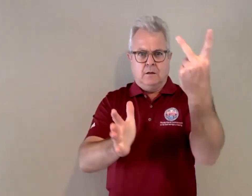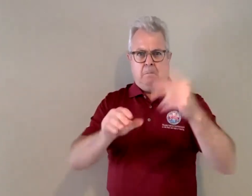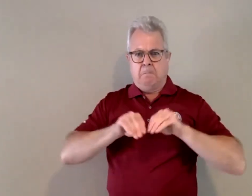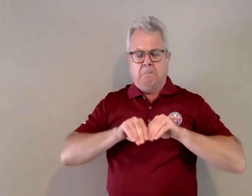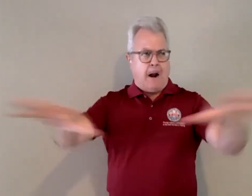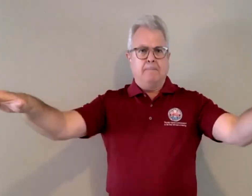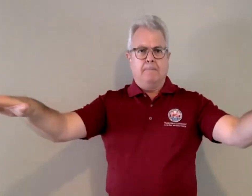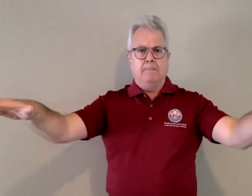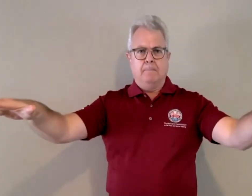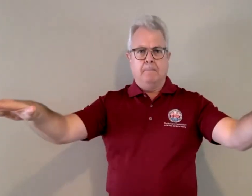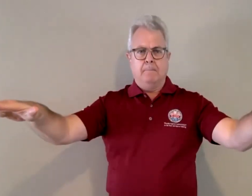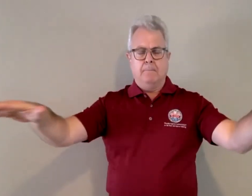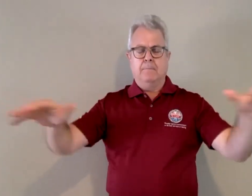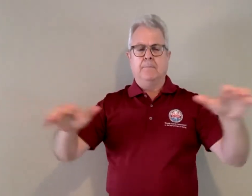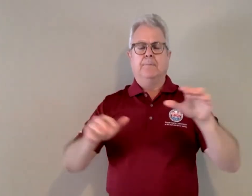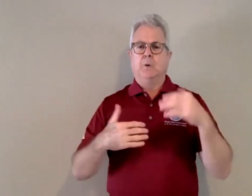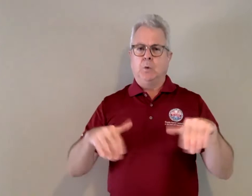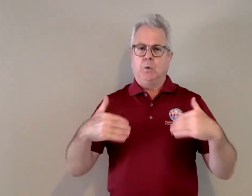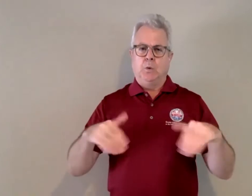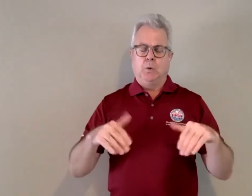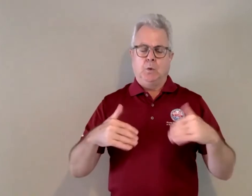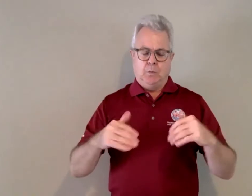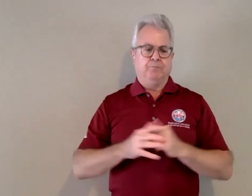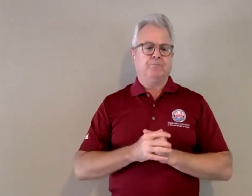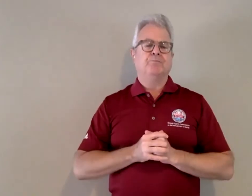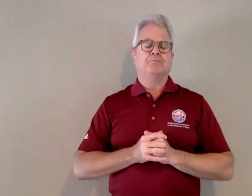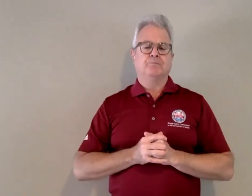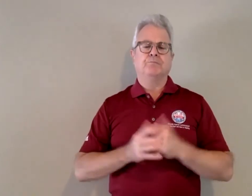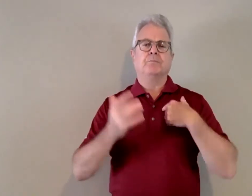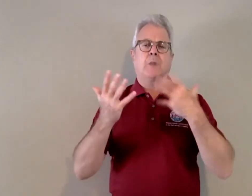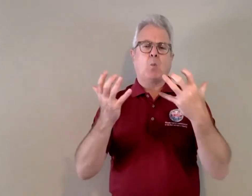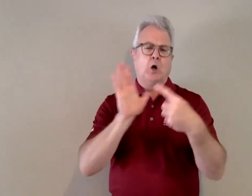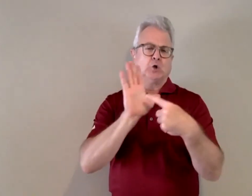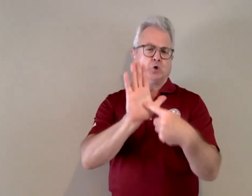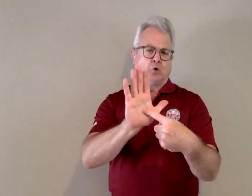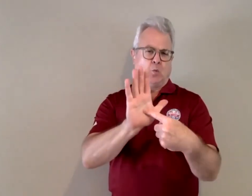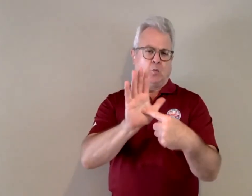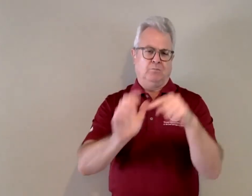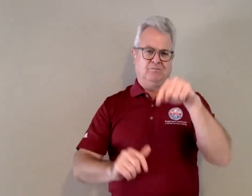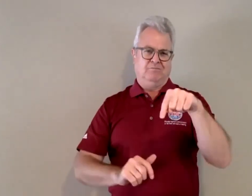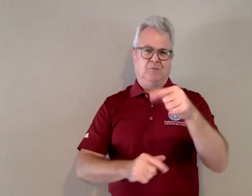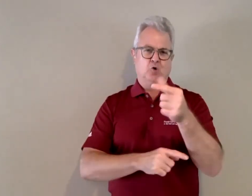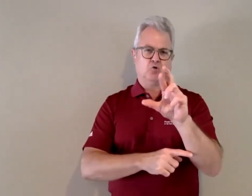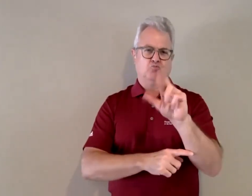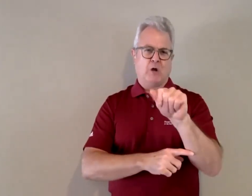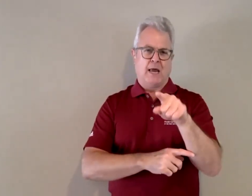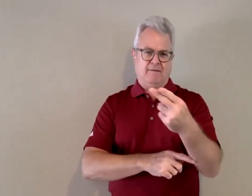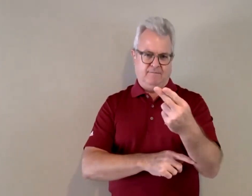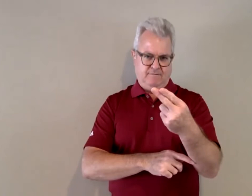3 people would go out and give it to 3 people and 3 people, and it's spreading much, much quicker. And I